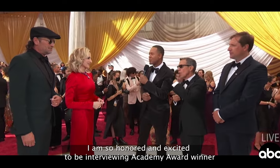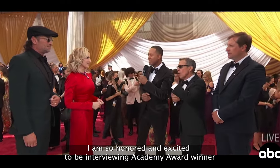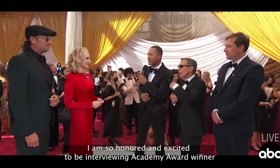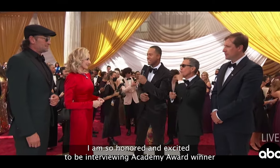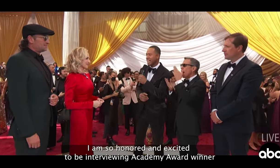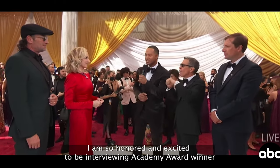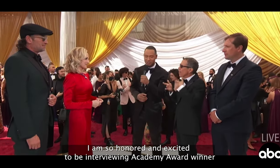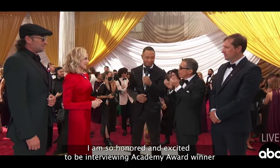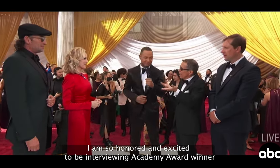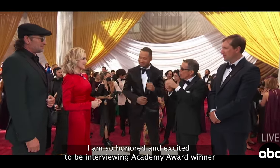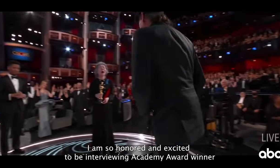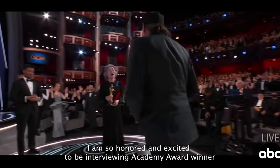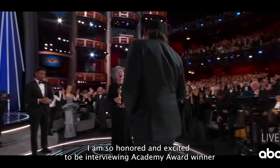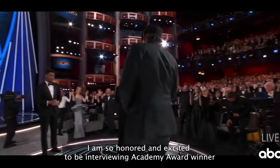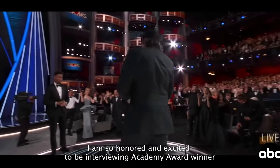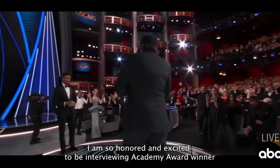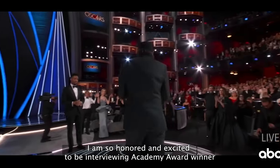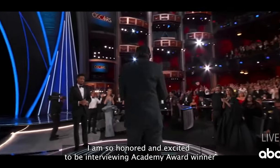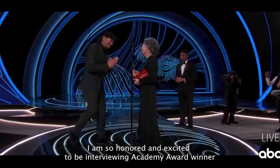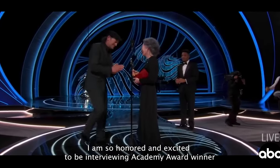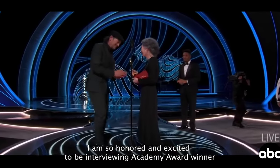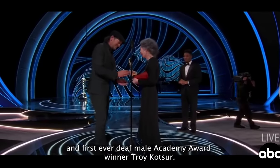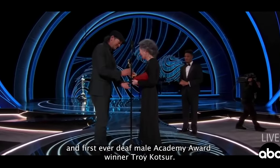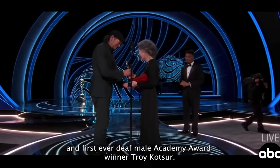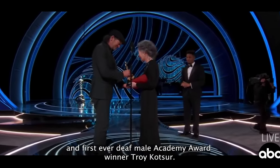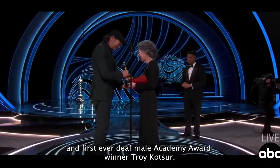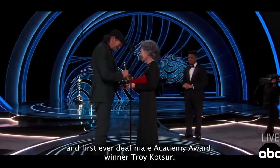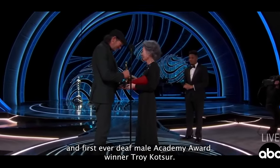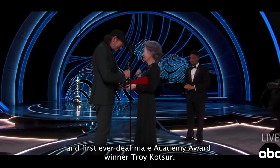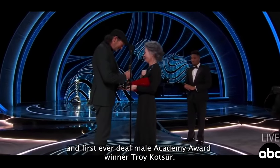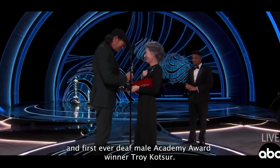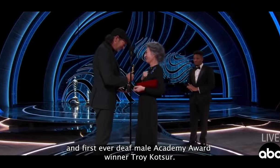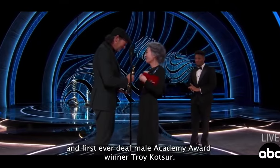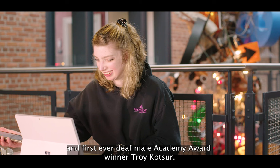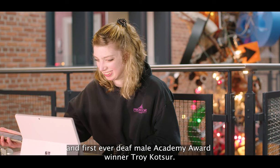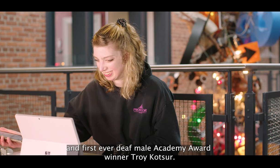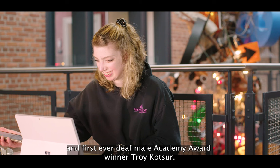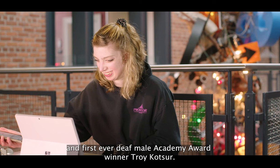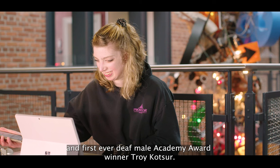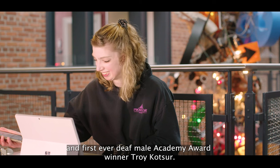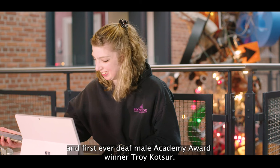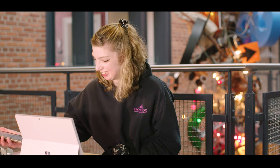am so honored and excited to be interviewing Academy Award winner and first ever deaf male Academy Award winner, Troy Kotsur.